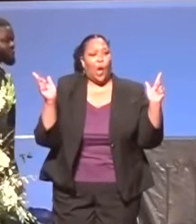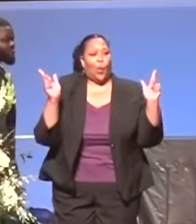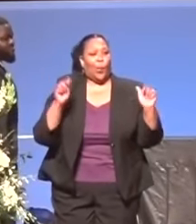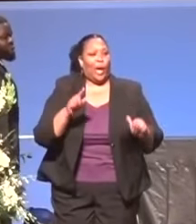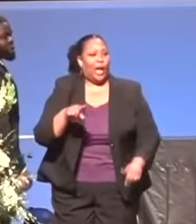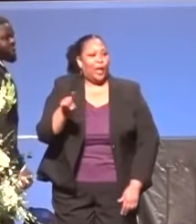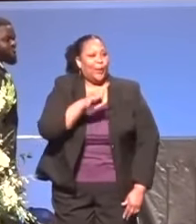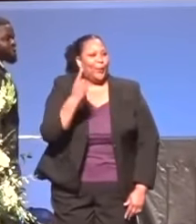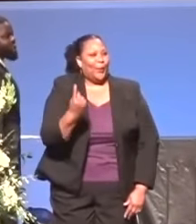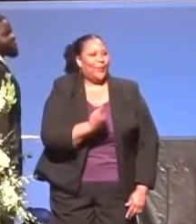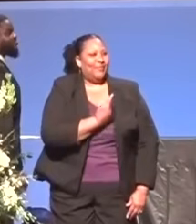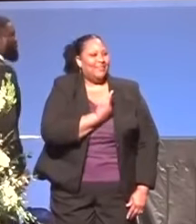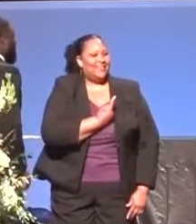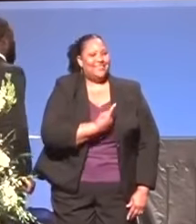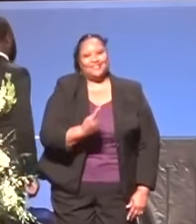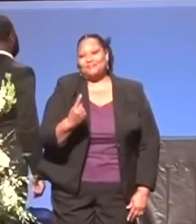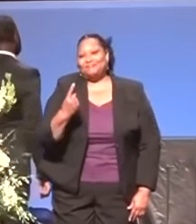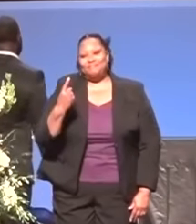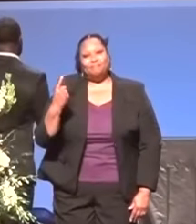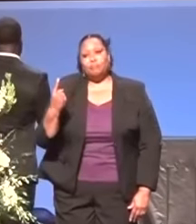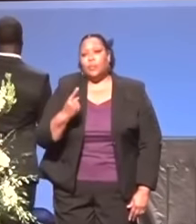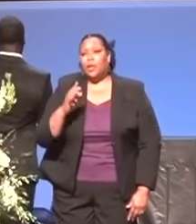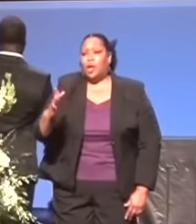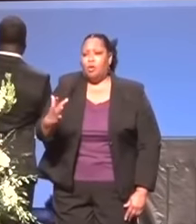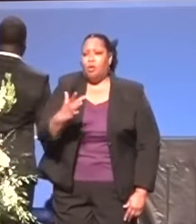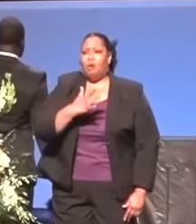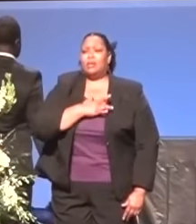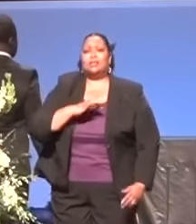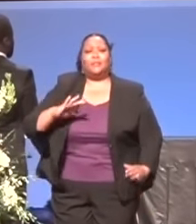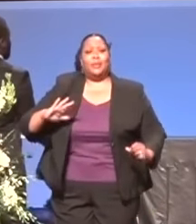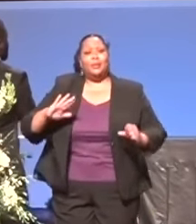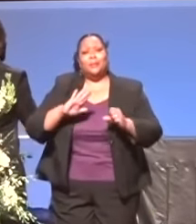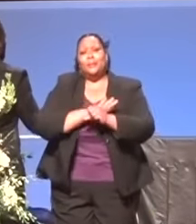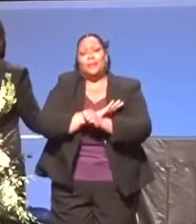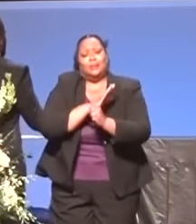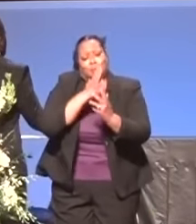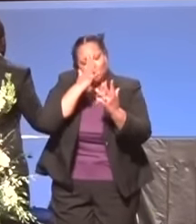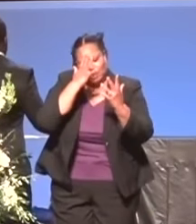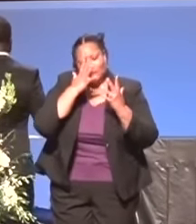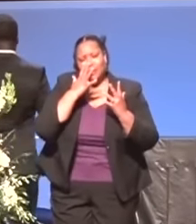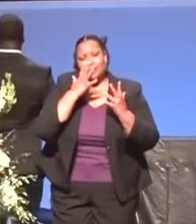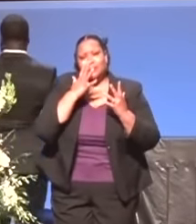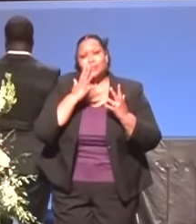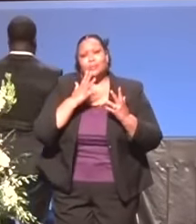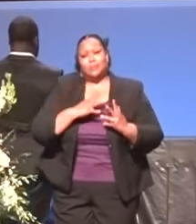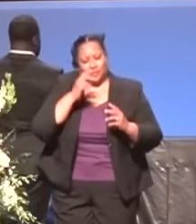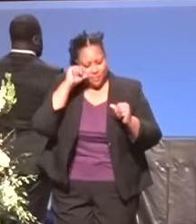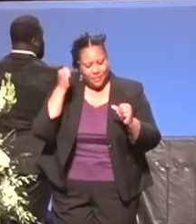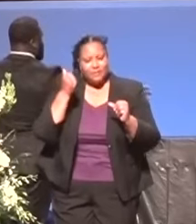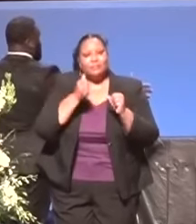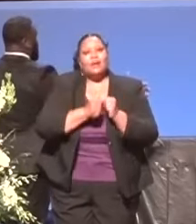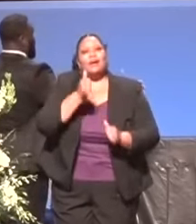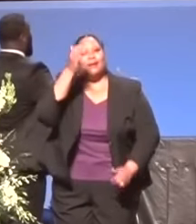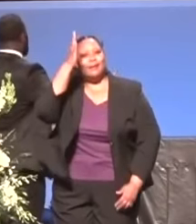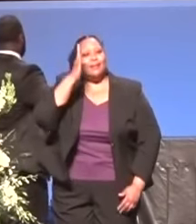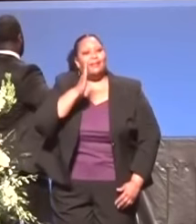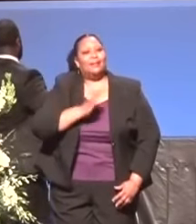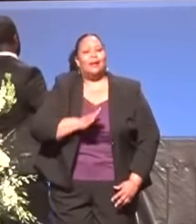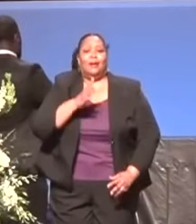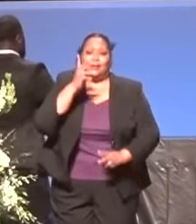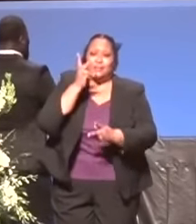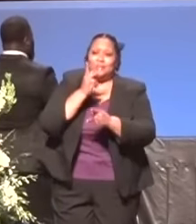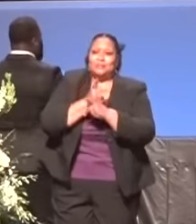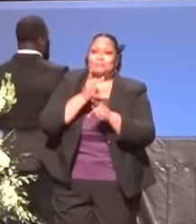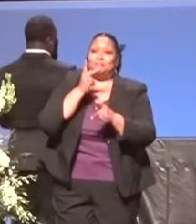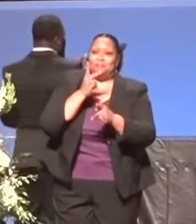When you're lonely and your heart is filled with despair, remember God